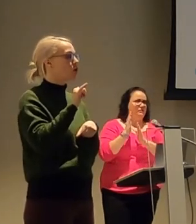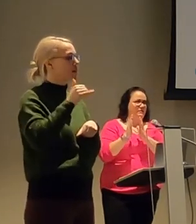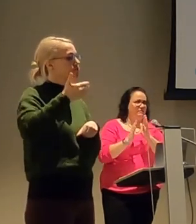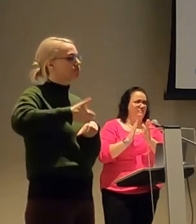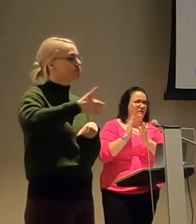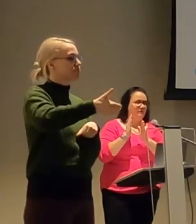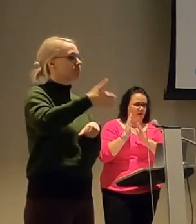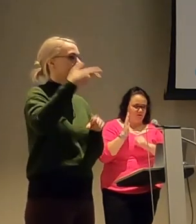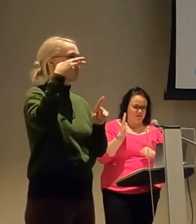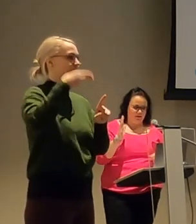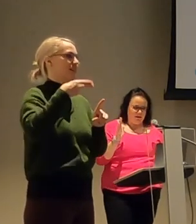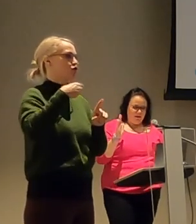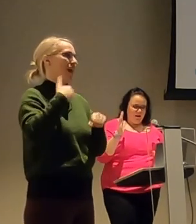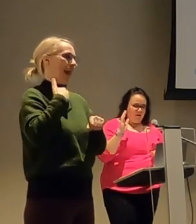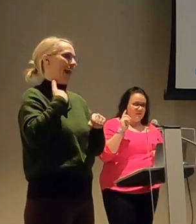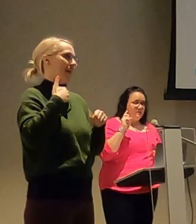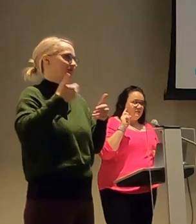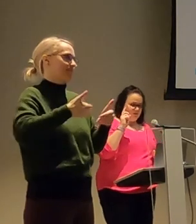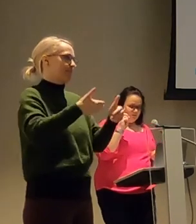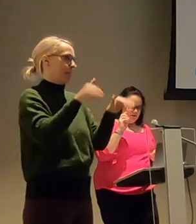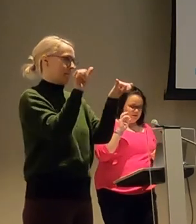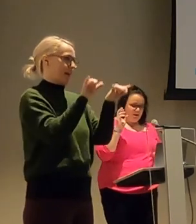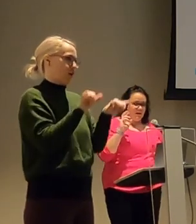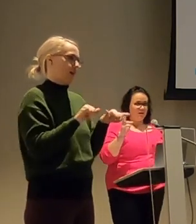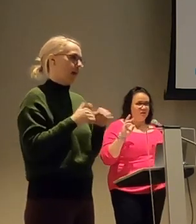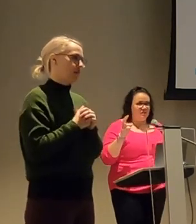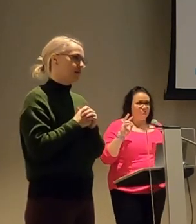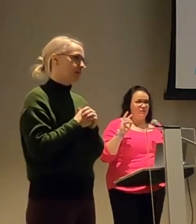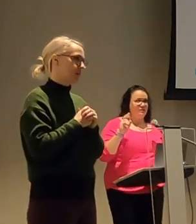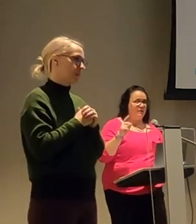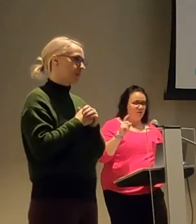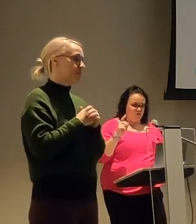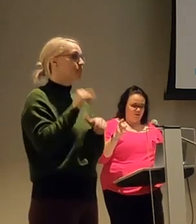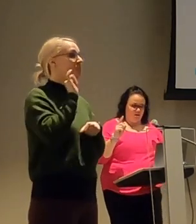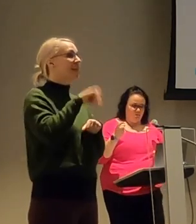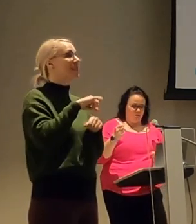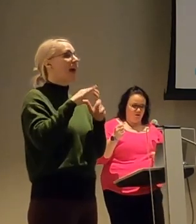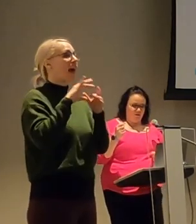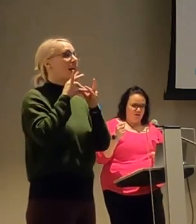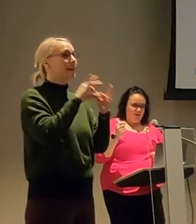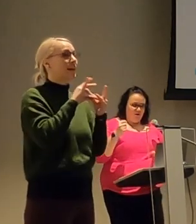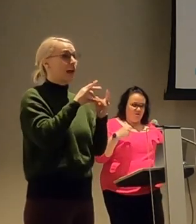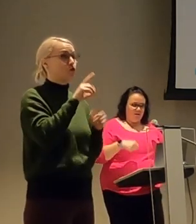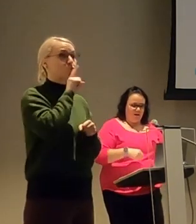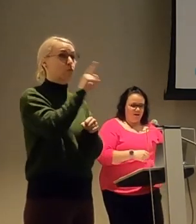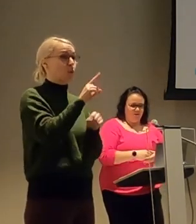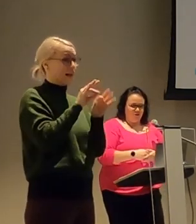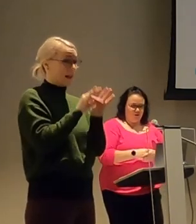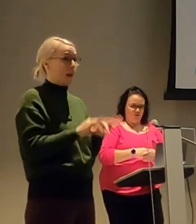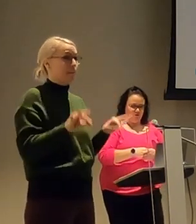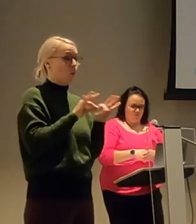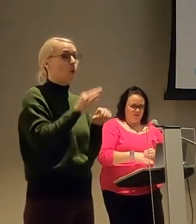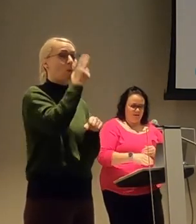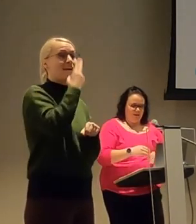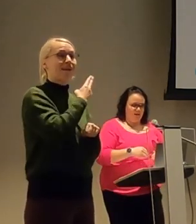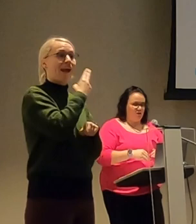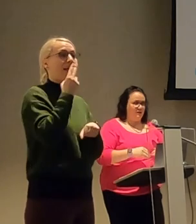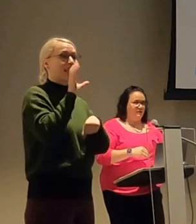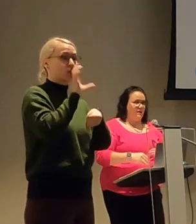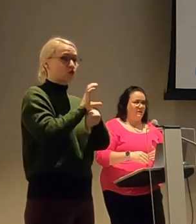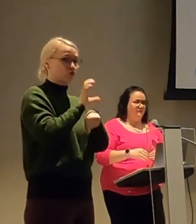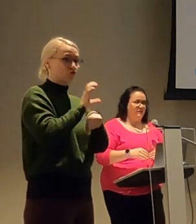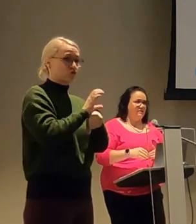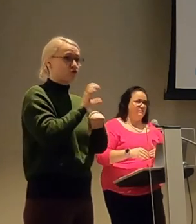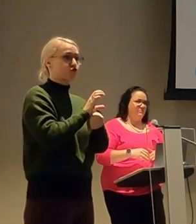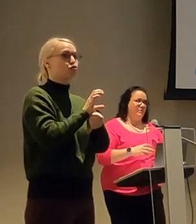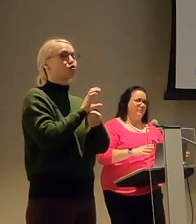there are certain points in history that were parallels. This connection is particularly important when the Catholic Church was engaging